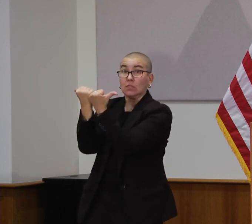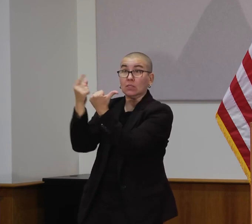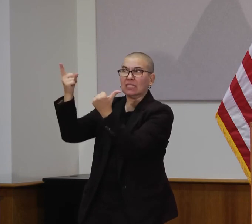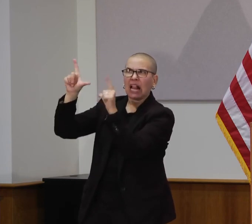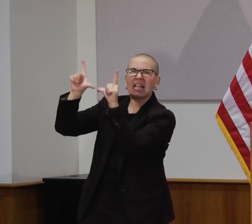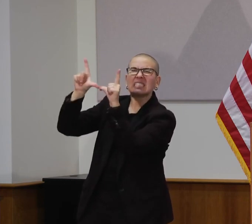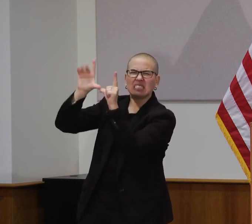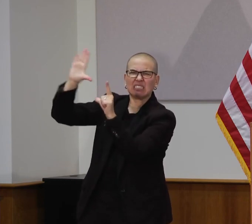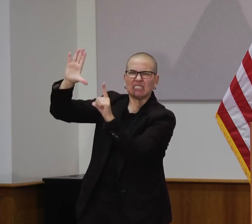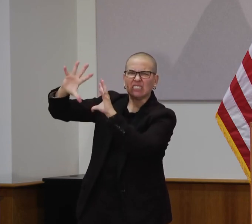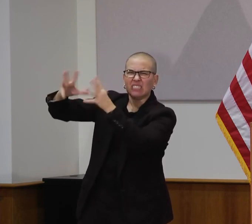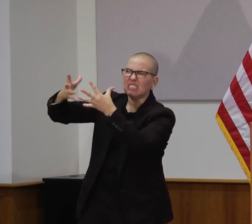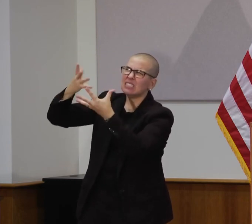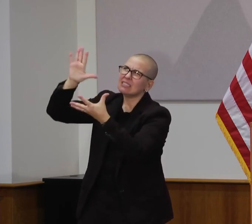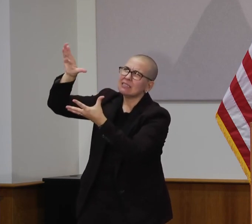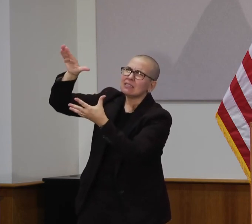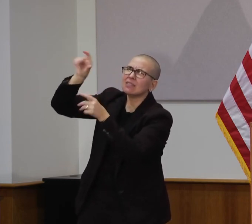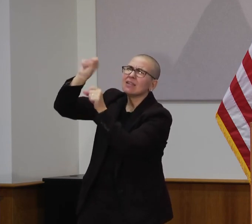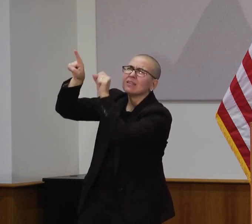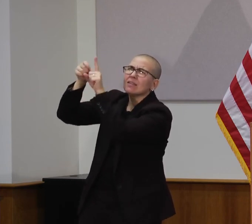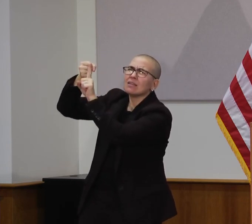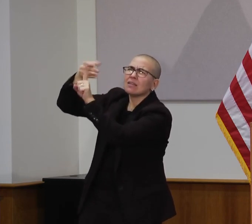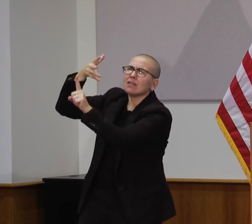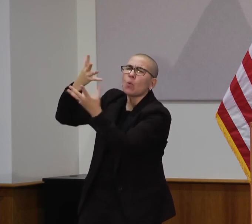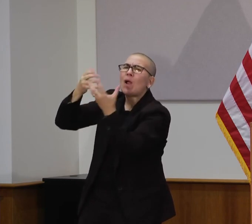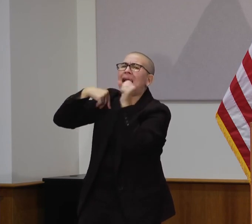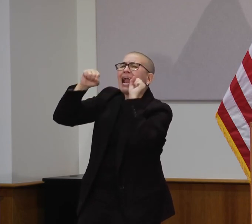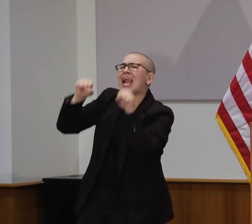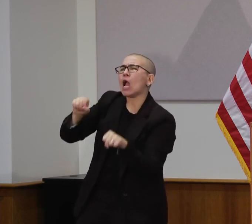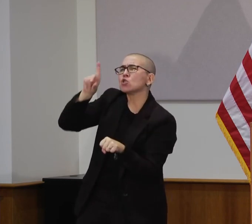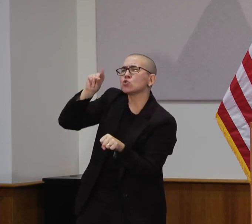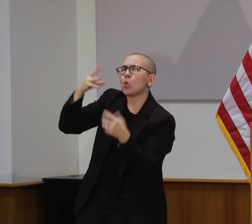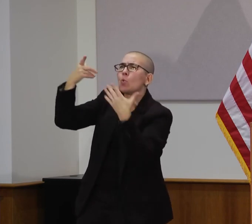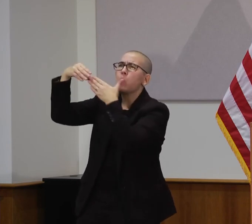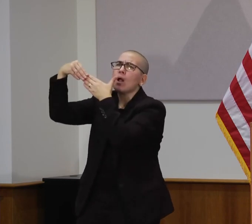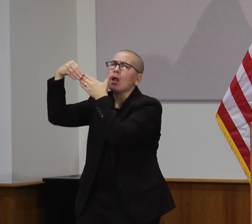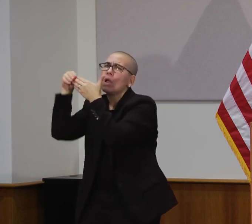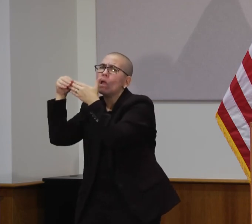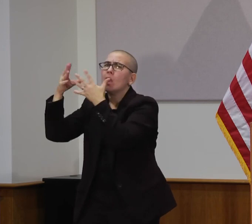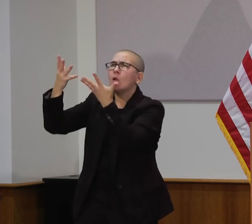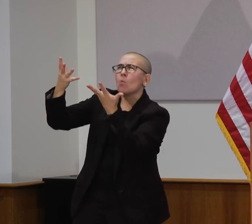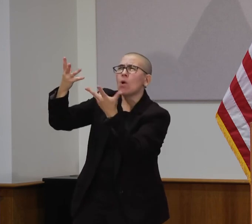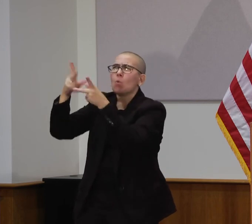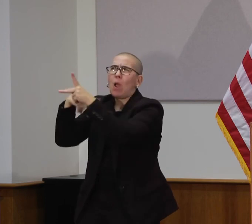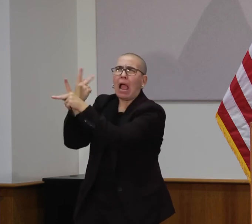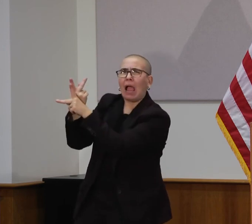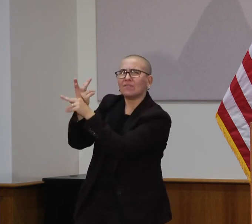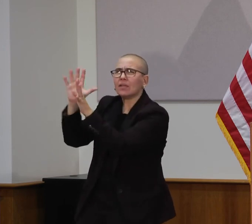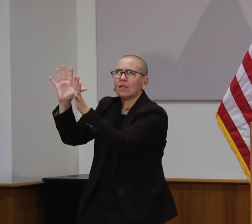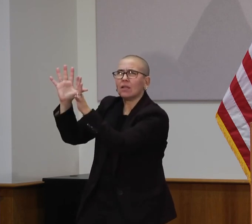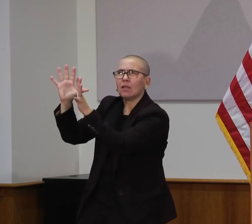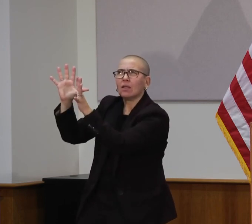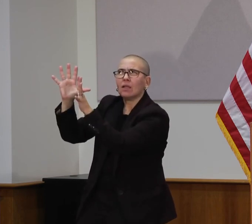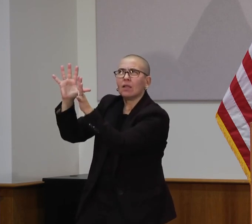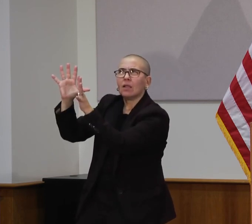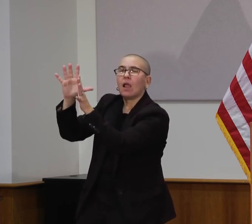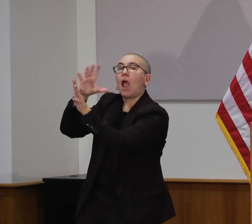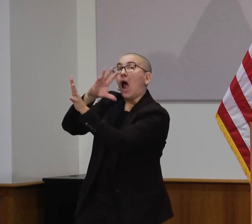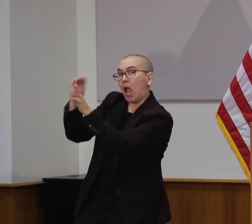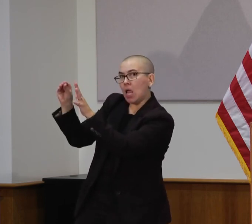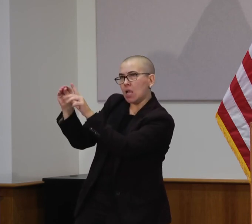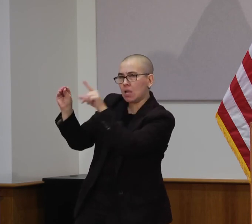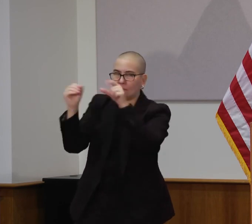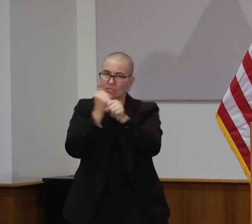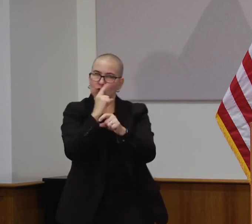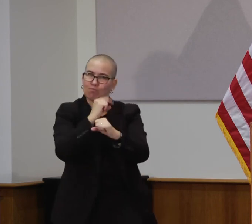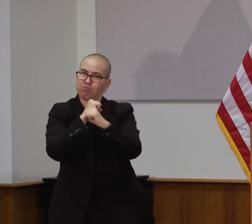that we don't put people at risk, either from care being provided someone who's qualified or putting a professional in a position to have